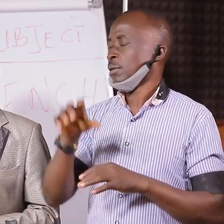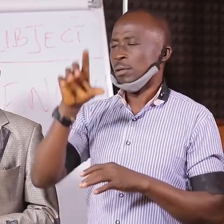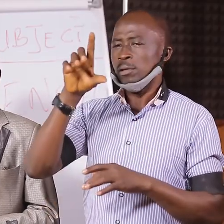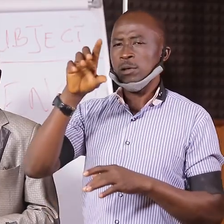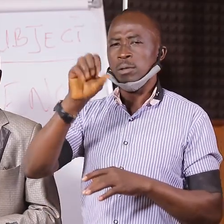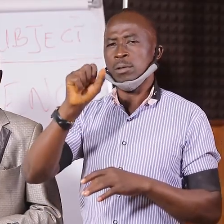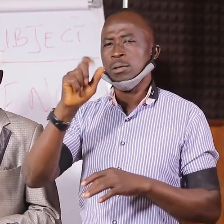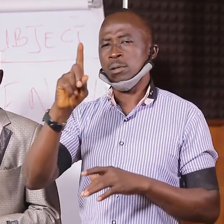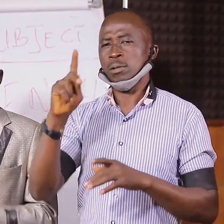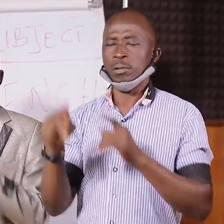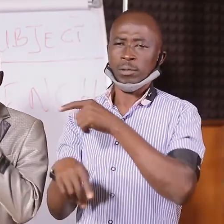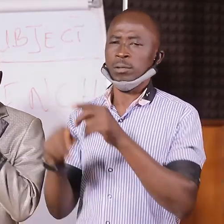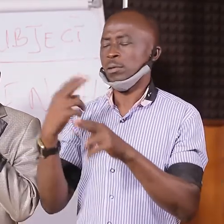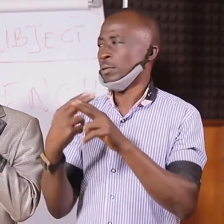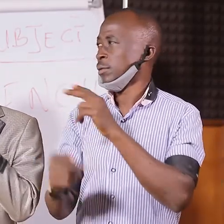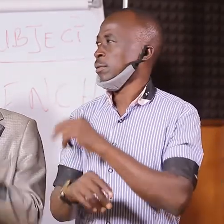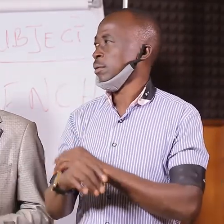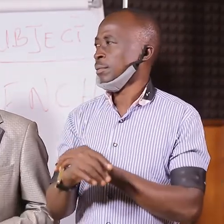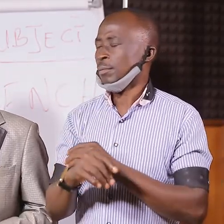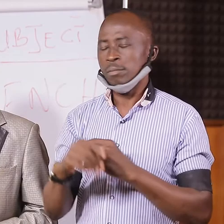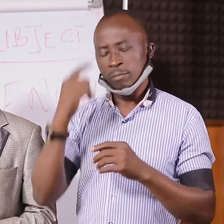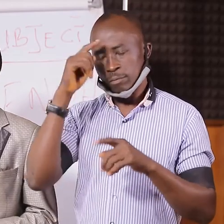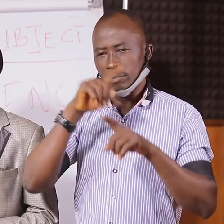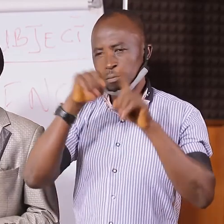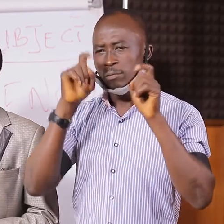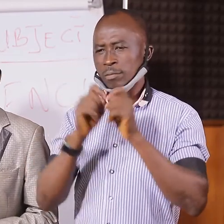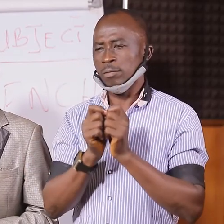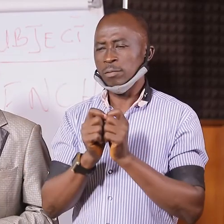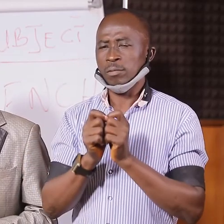Sadiq Alhatu Jae. For any question,